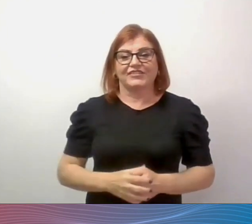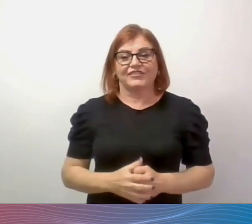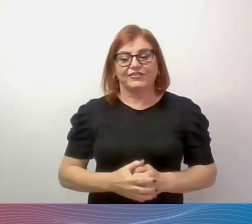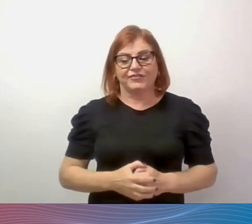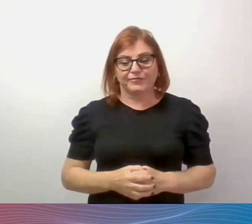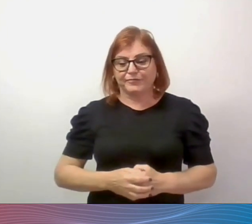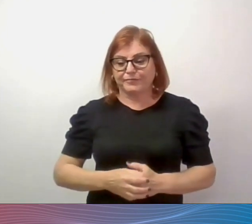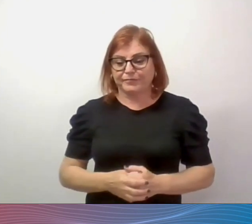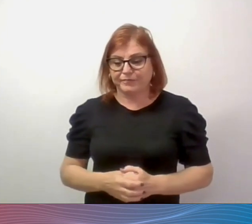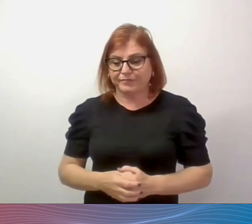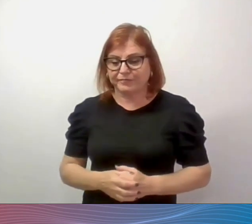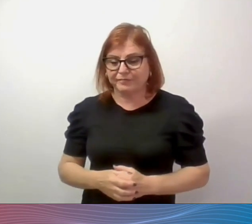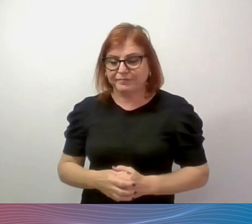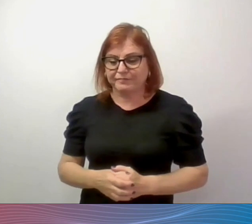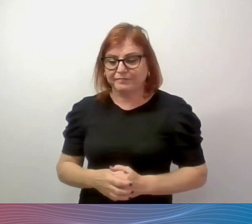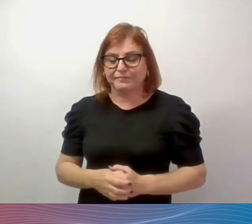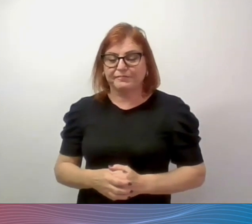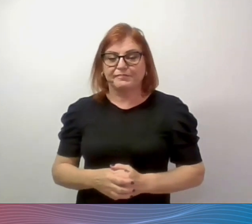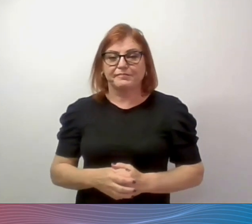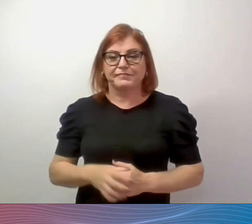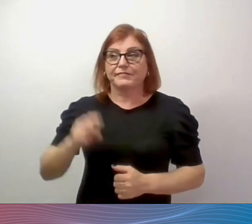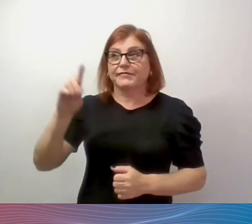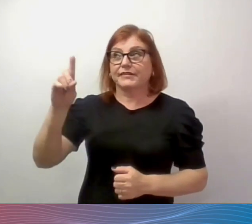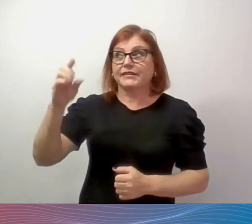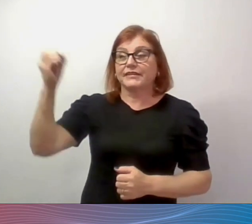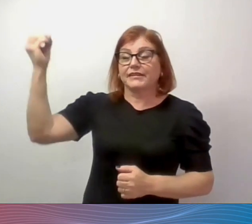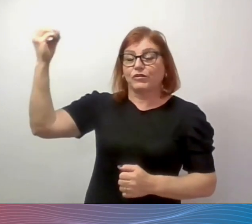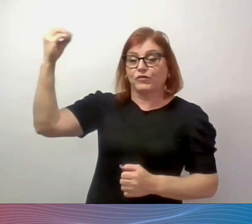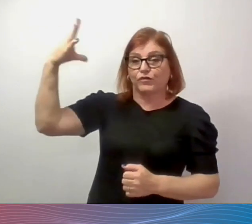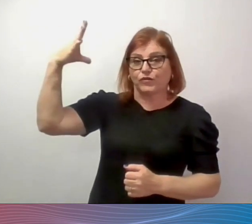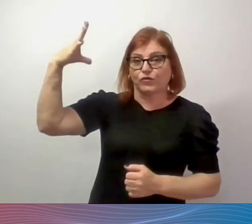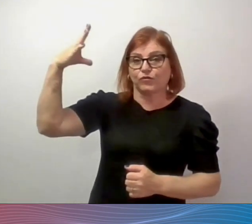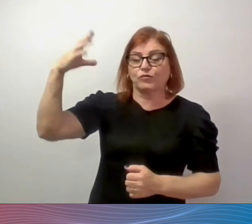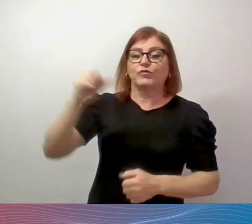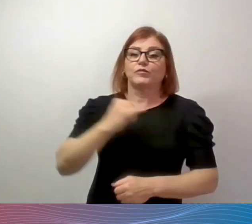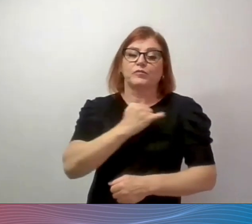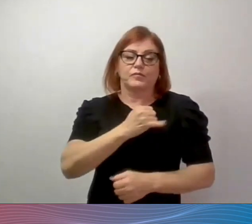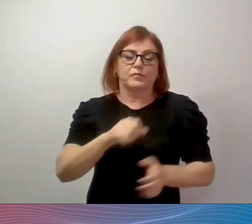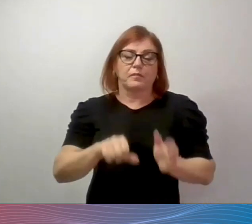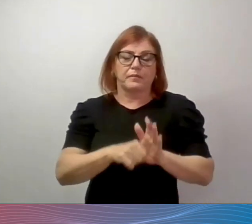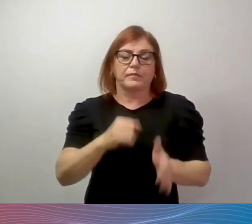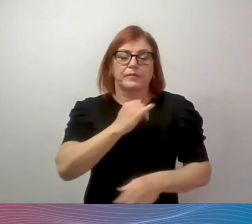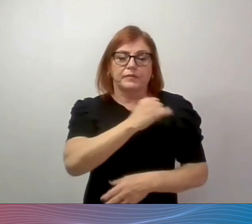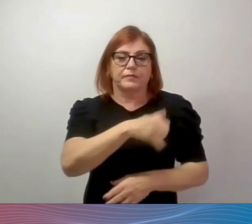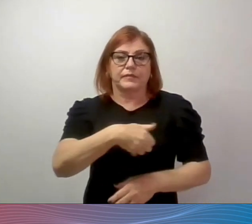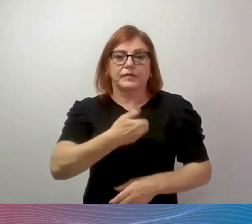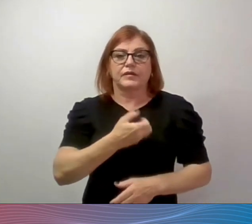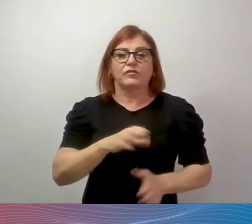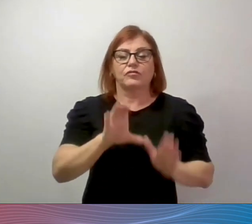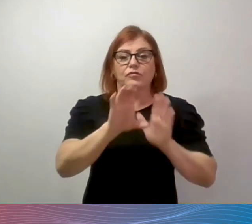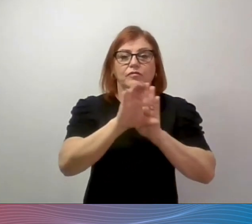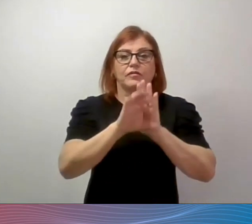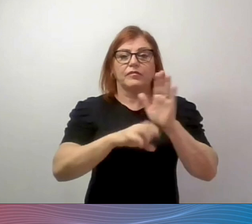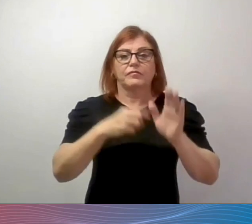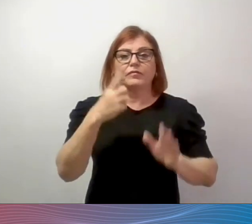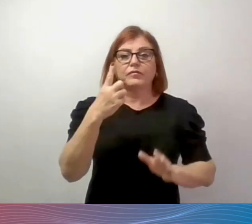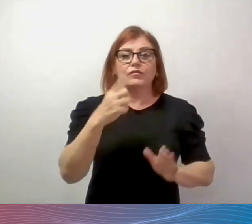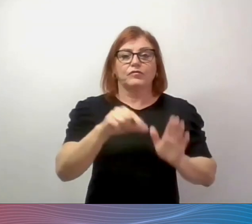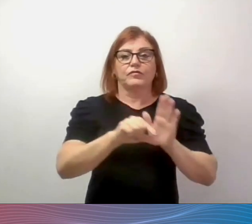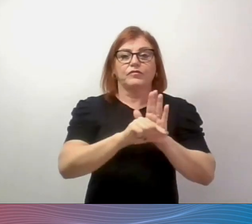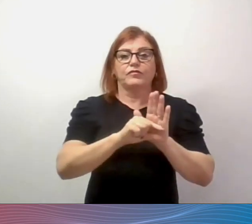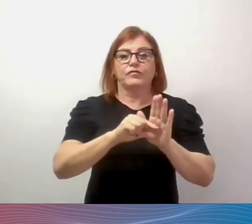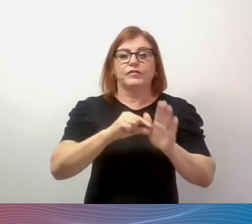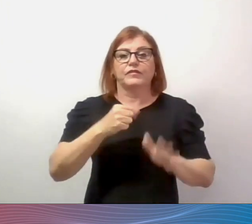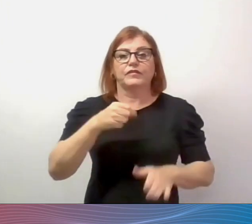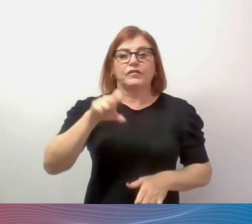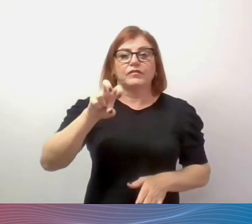lá, vamos ler rapidamente 1 João capítulo 1 versículo 5. Because I said that God is light, let's